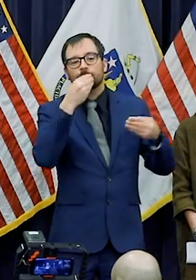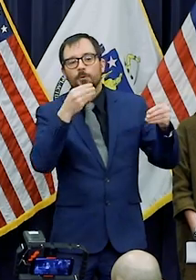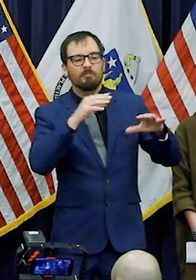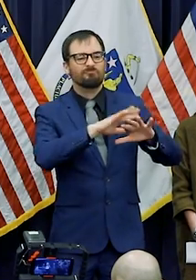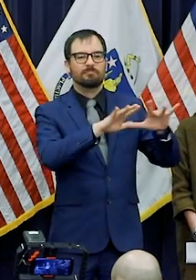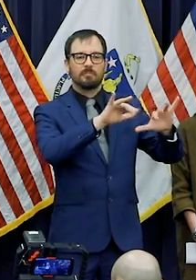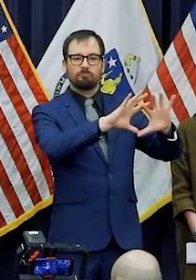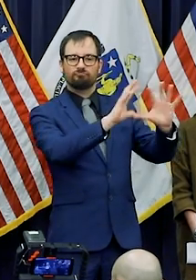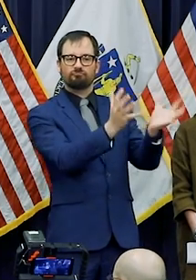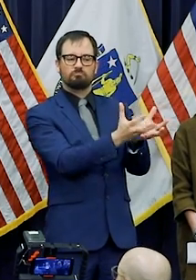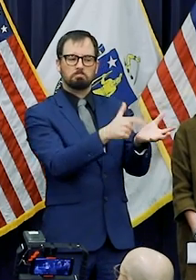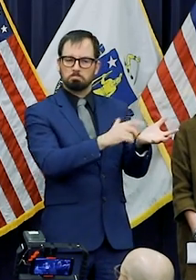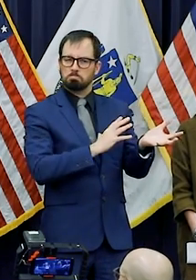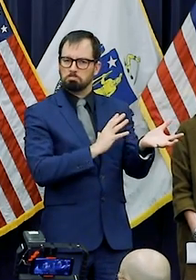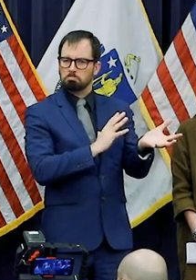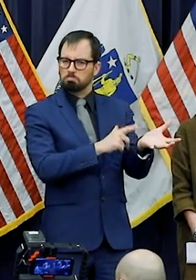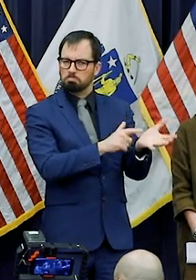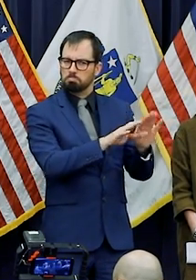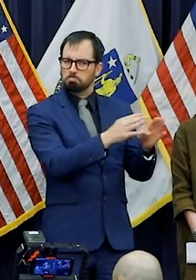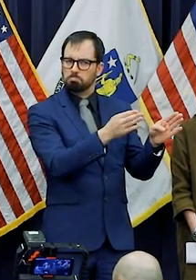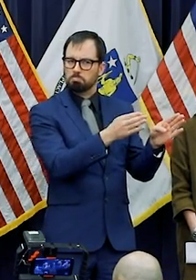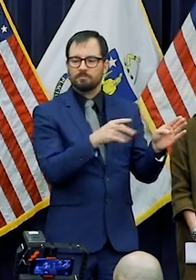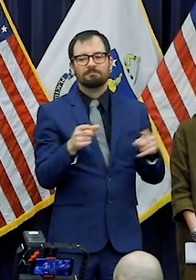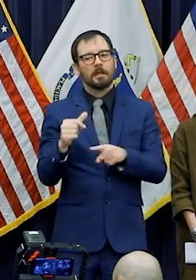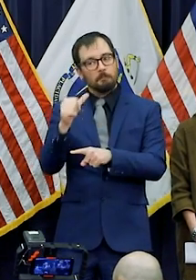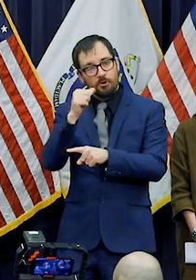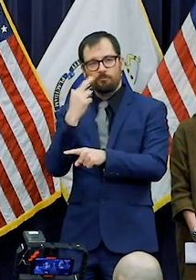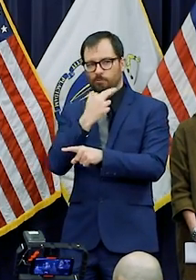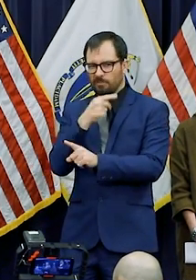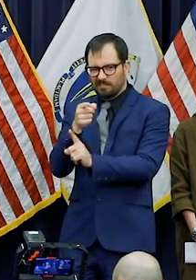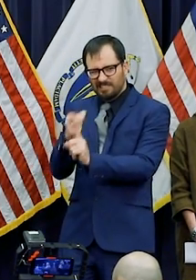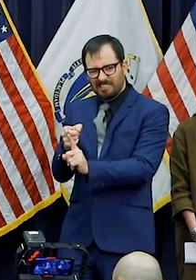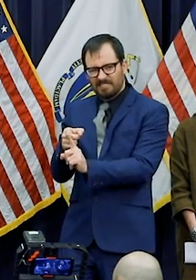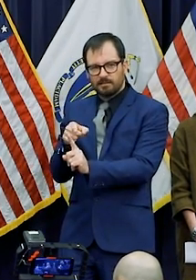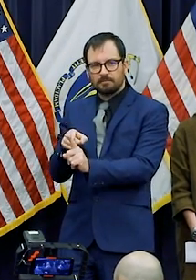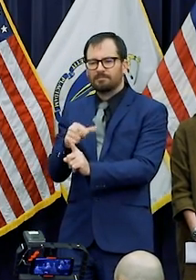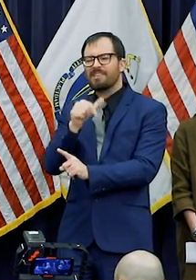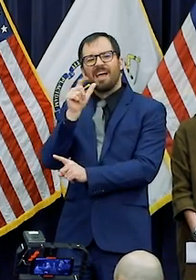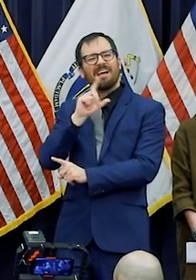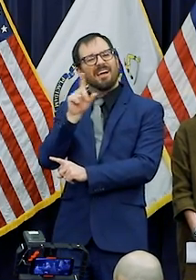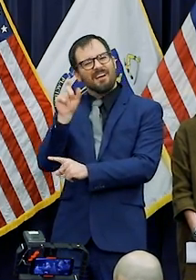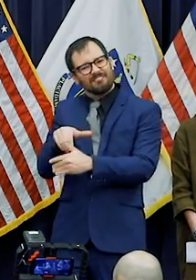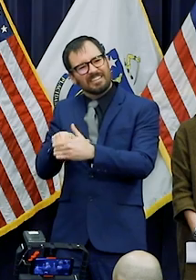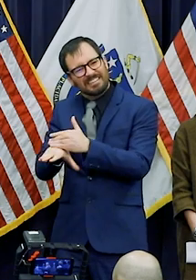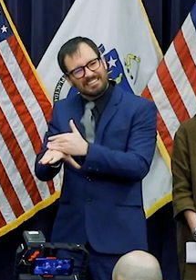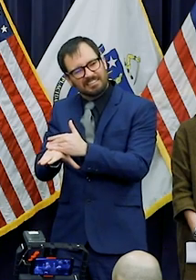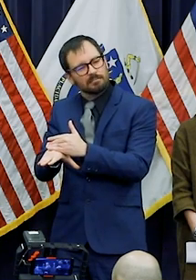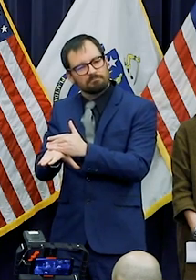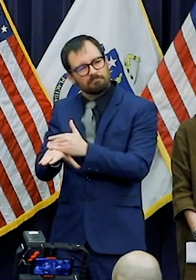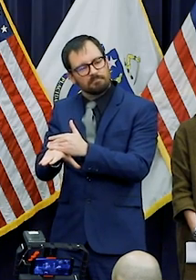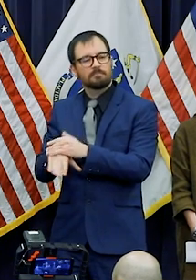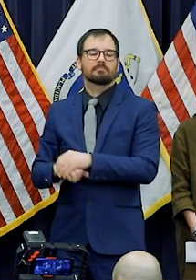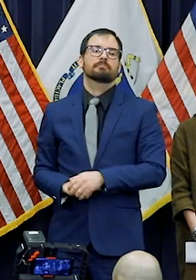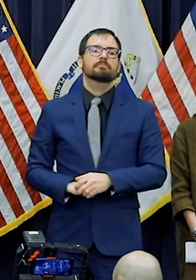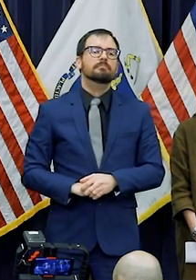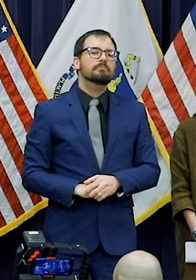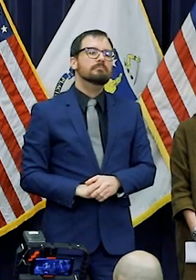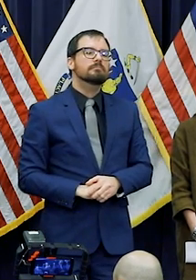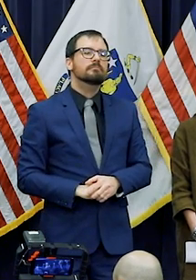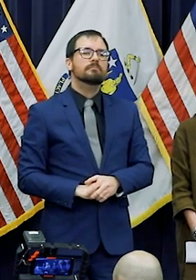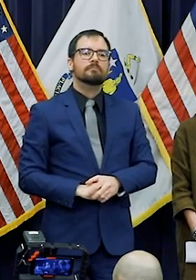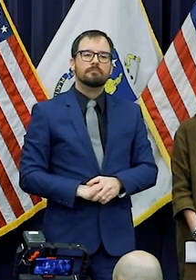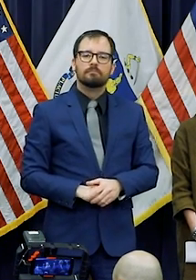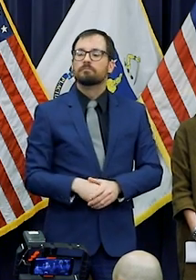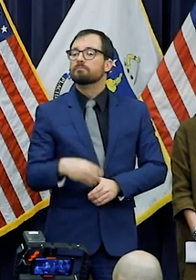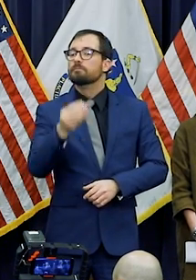not absolutely have to go to. Many folks have noticed grocery store shelves seem bare. The reason for this is because people are